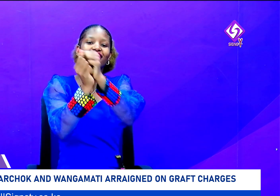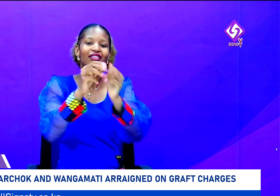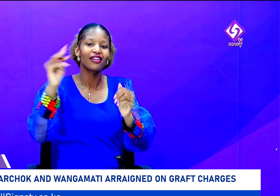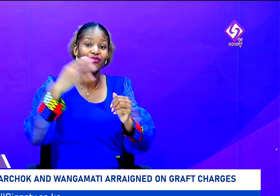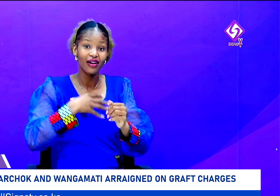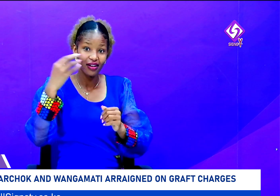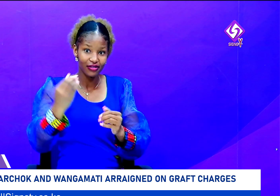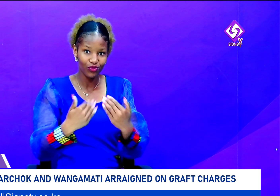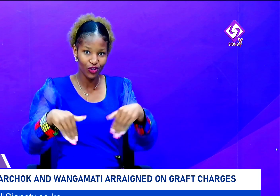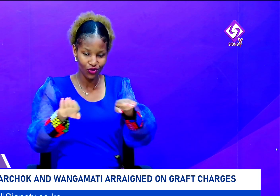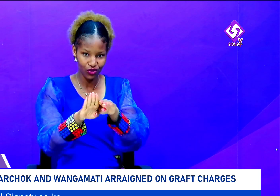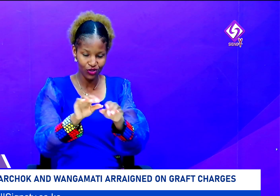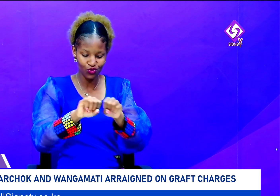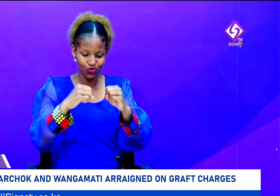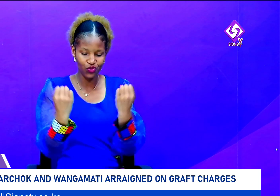public property.